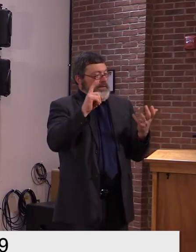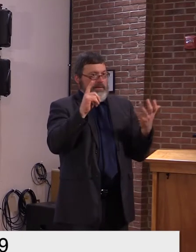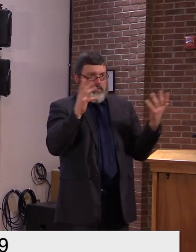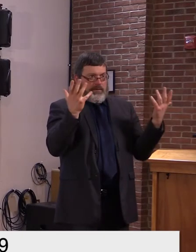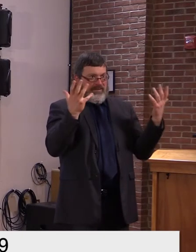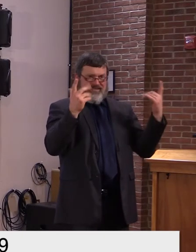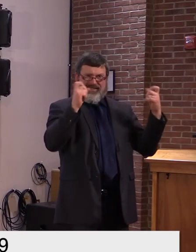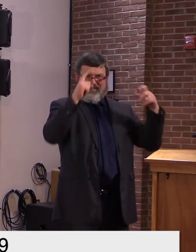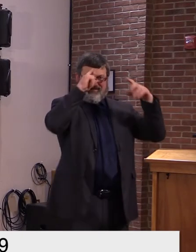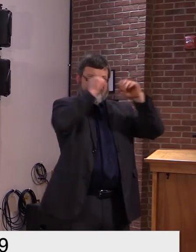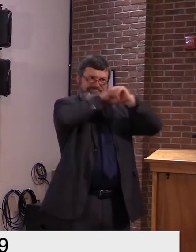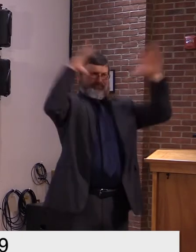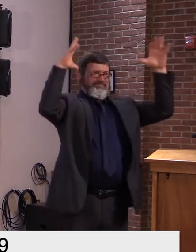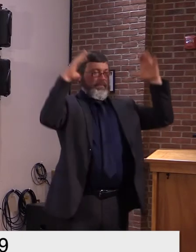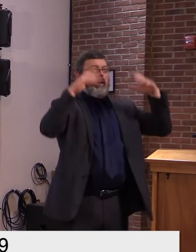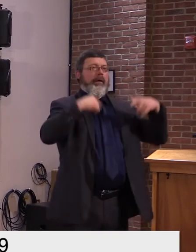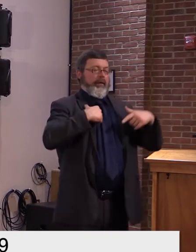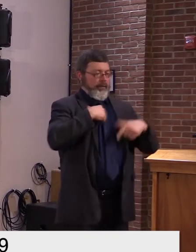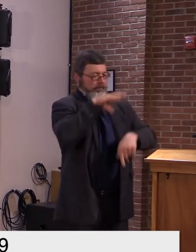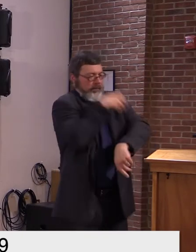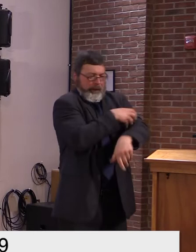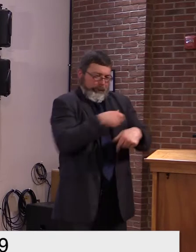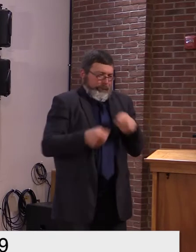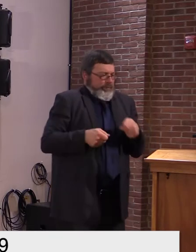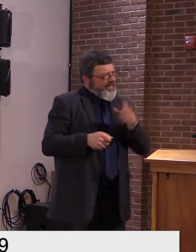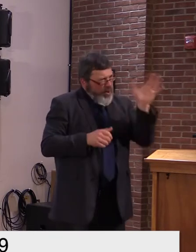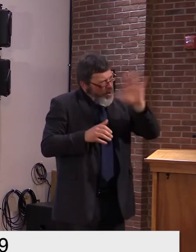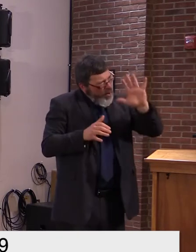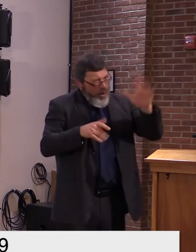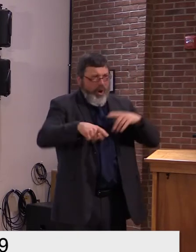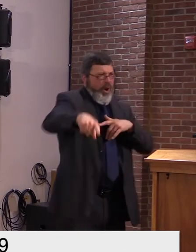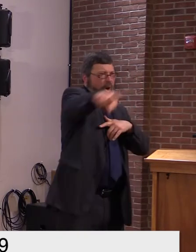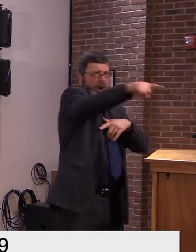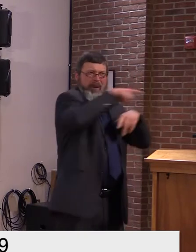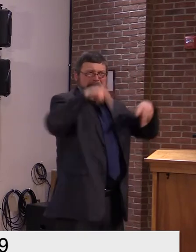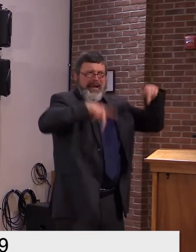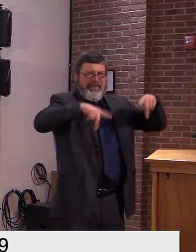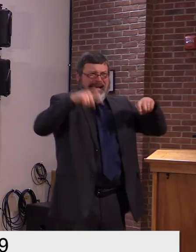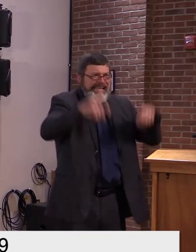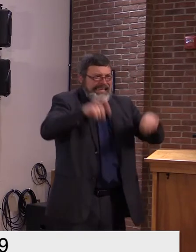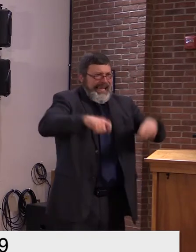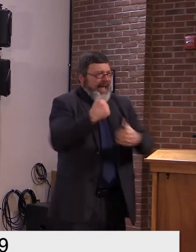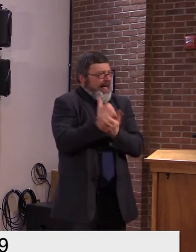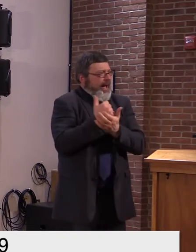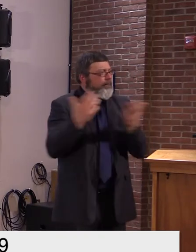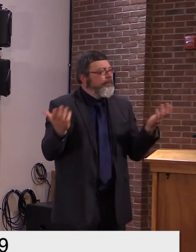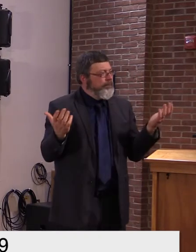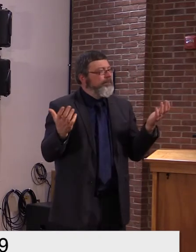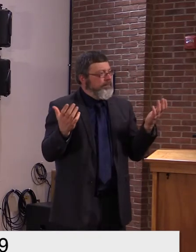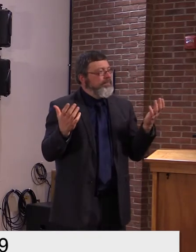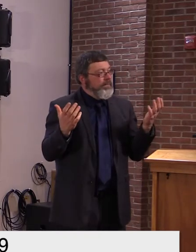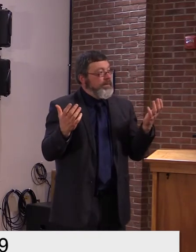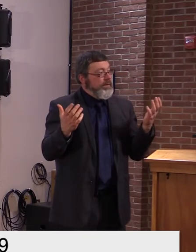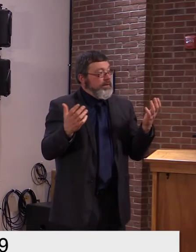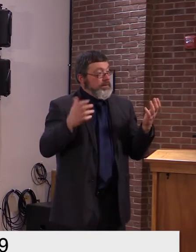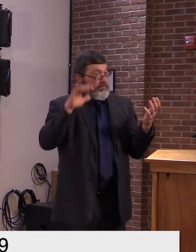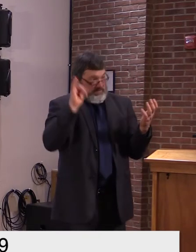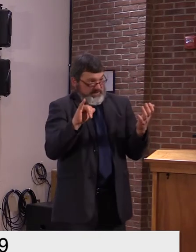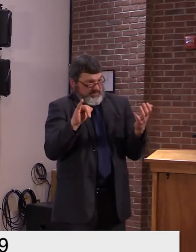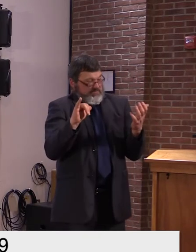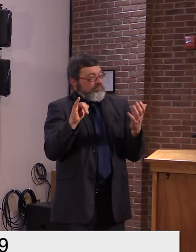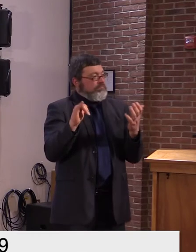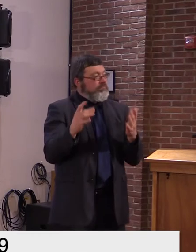now. And again, I go back to this point. The vaccine is there. We are within reach of a